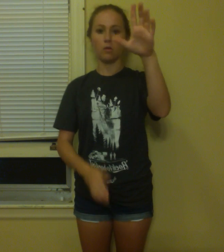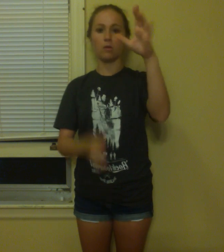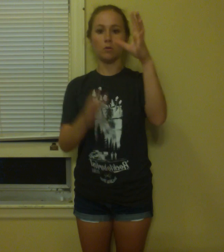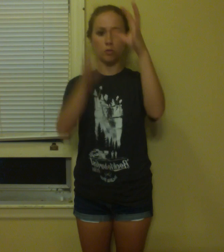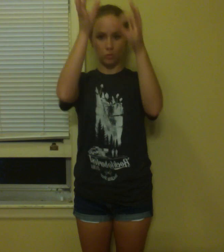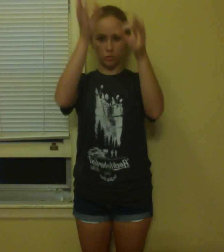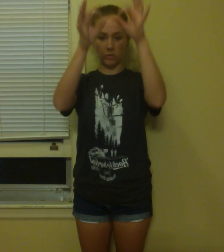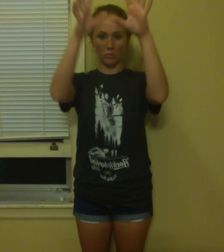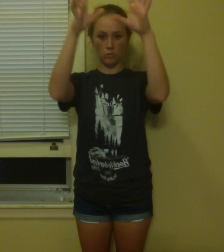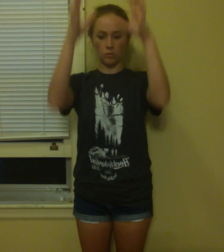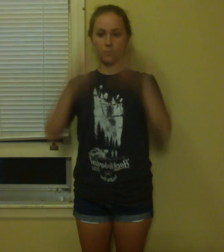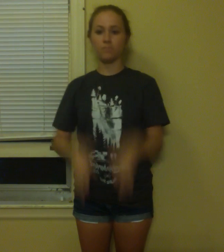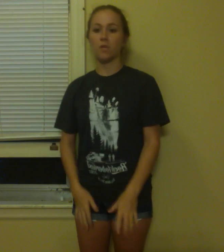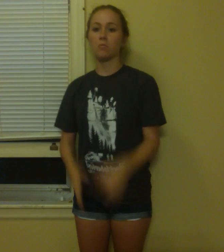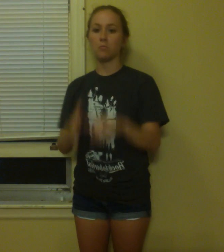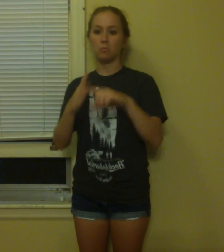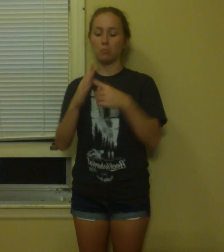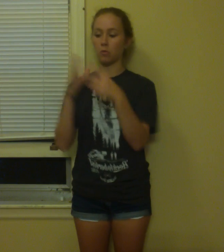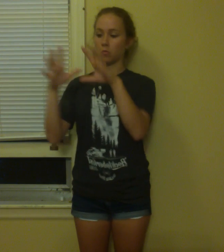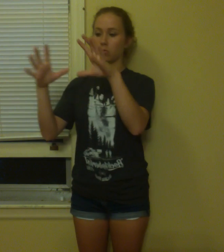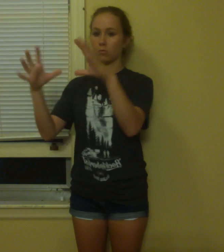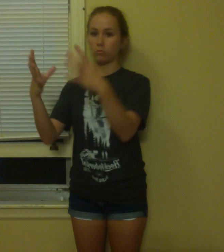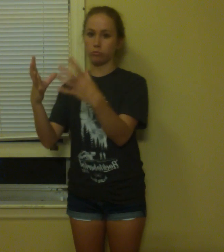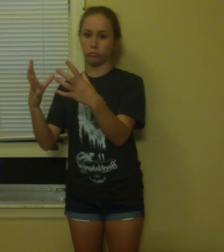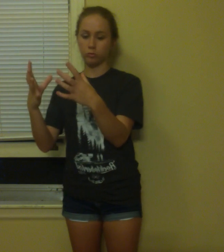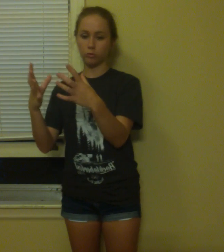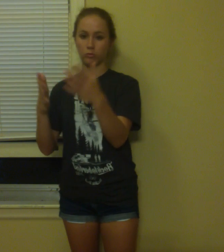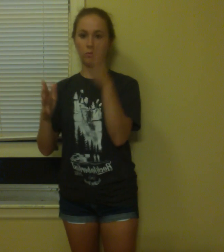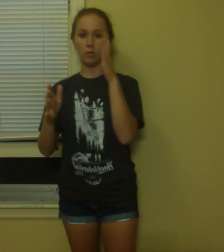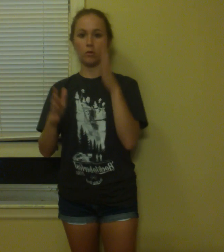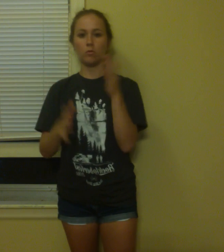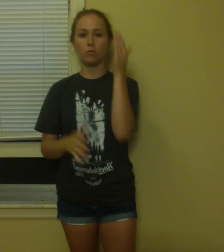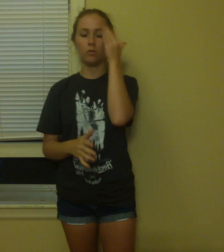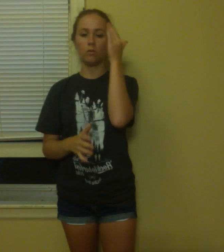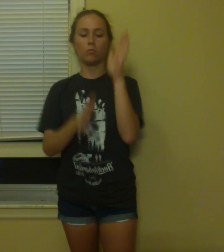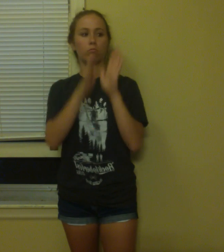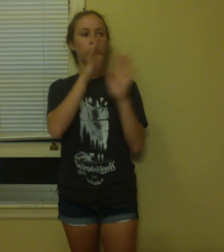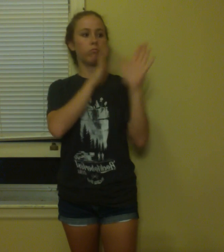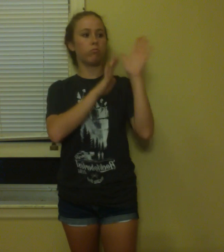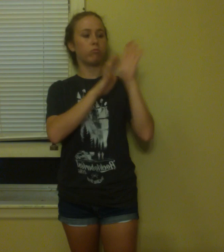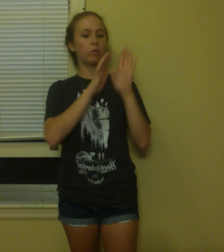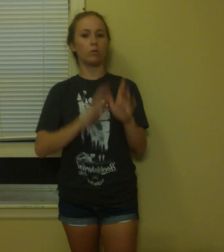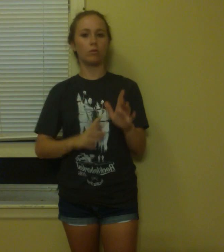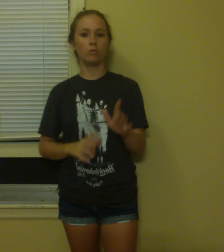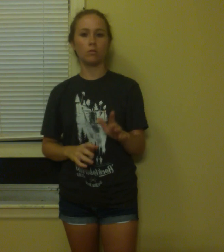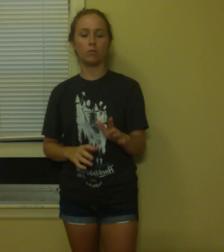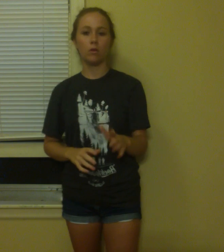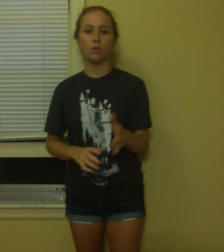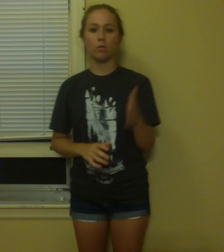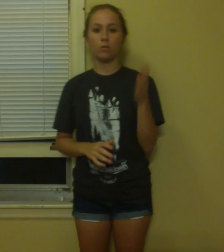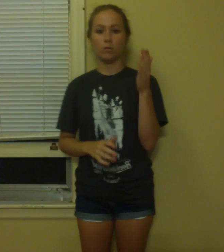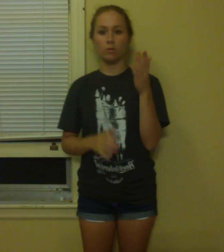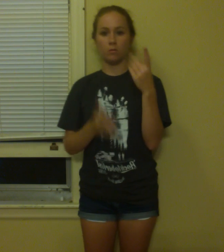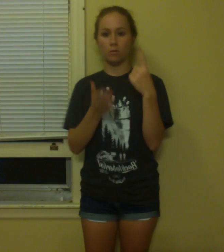think way back to our previous sessions when we talked about the Great Compromise, right? Think way back to the